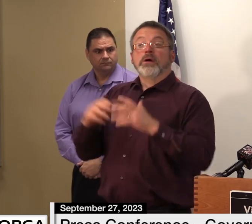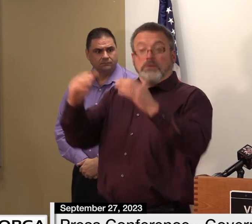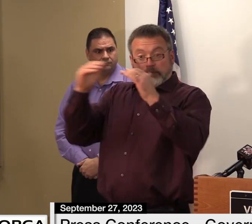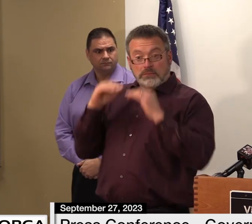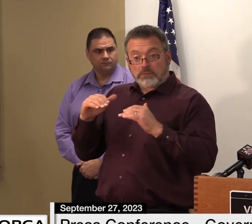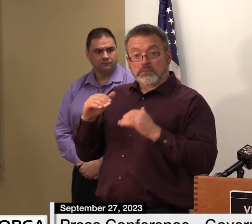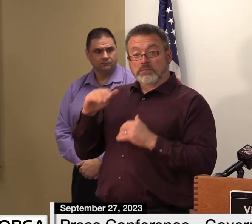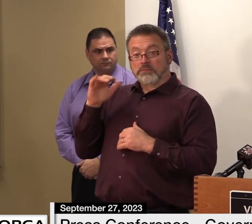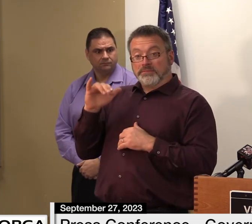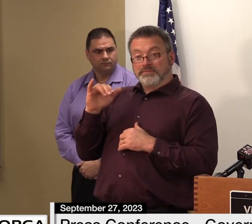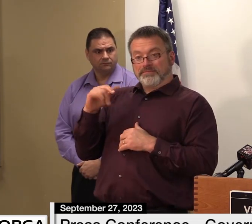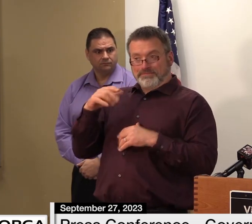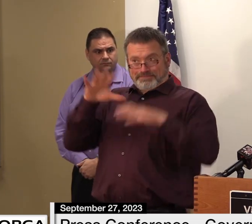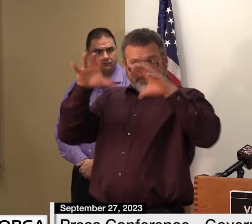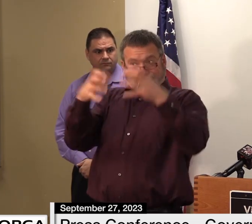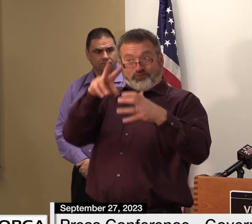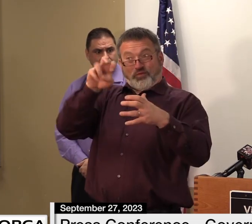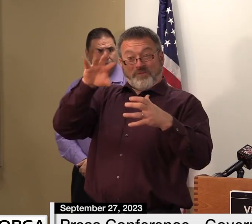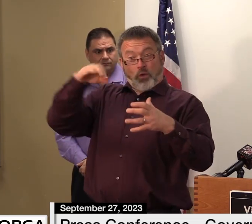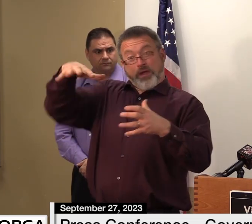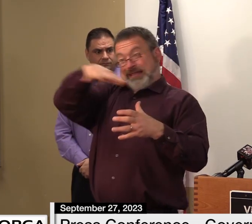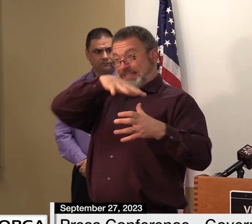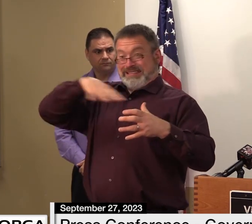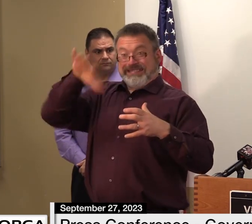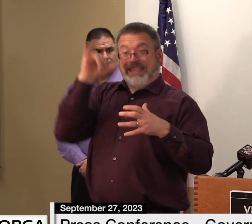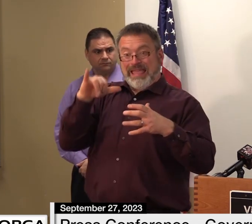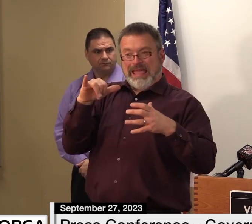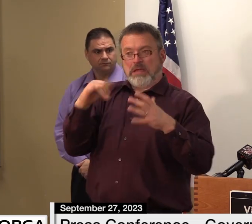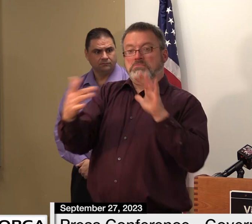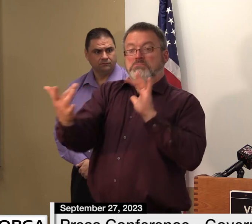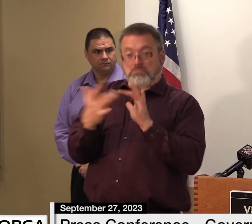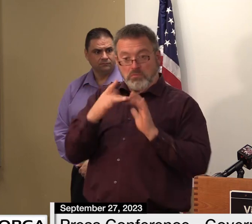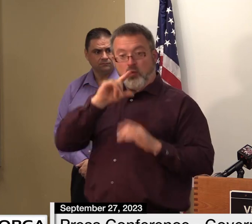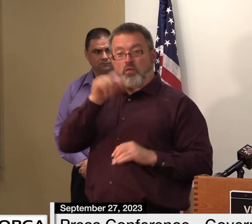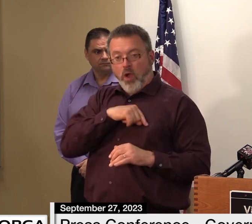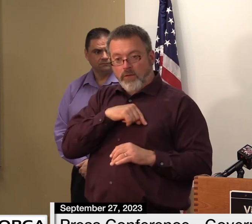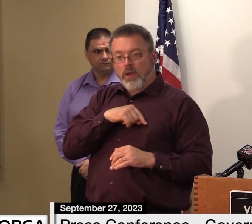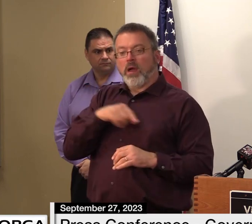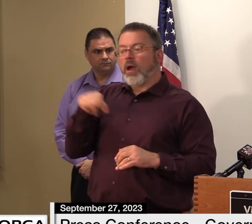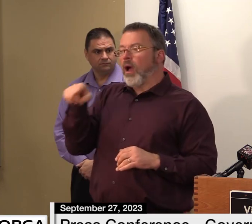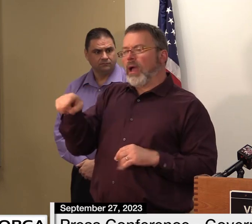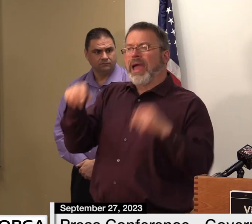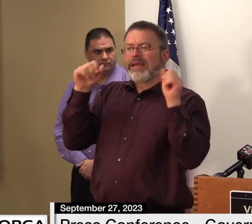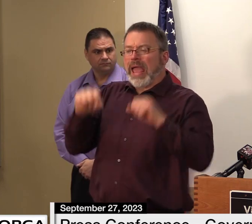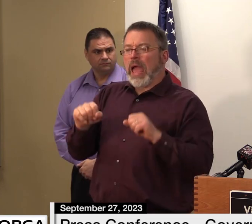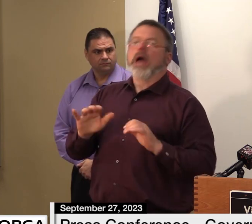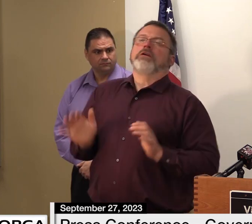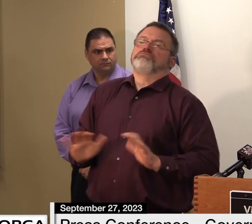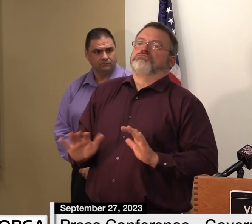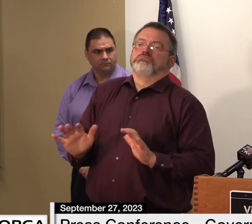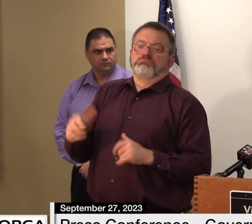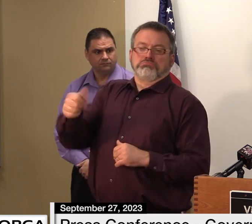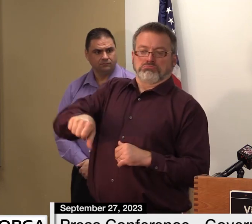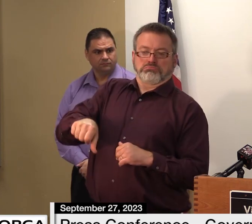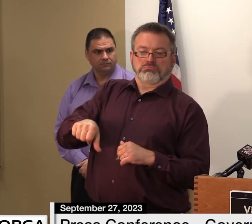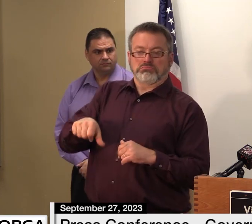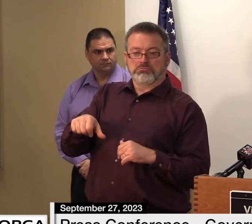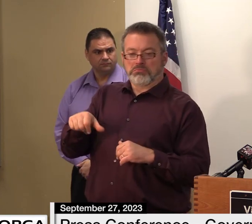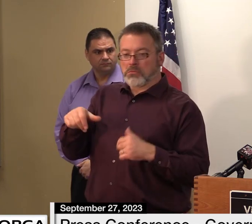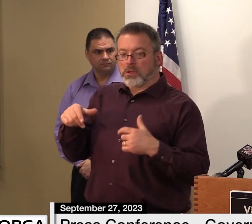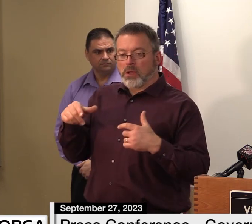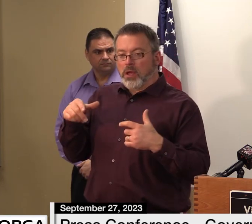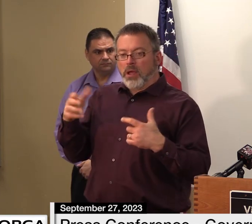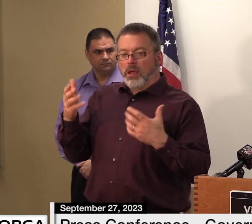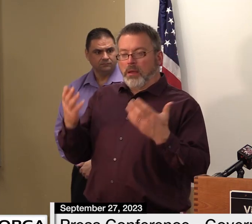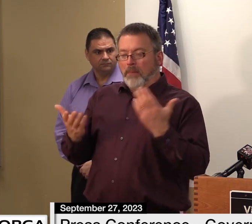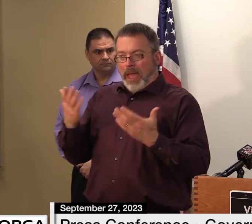that we had reached out to, they have the opportunity to change their mind as well. If they thought they were in a good place and all of a sudden they're not,